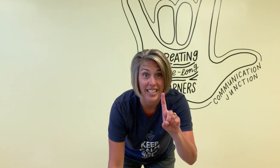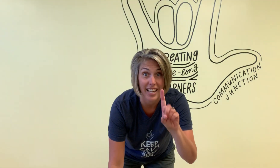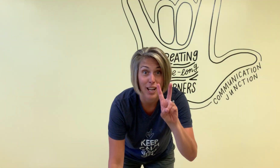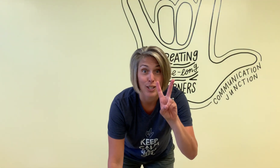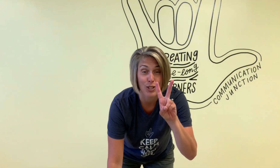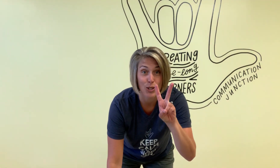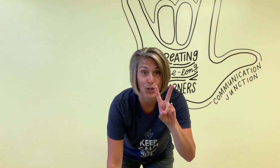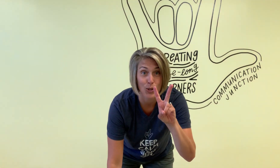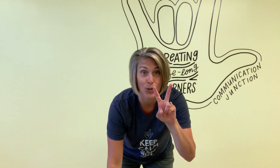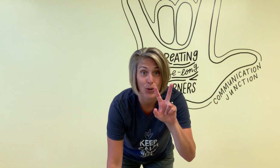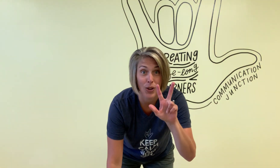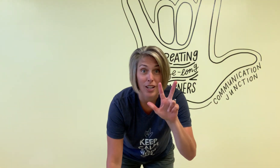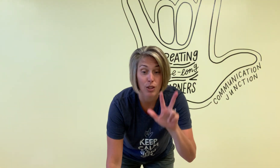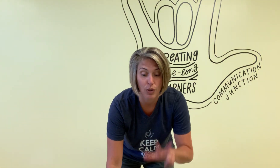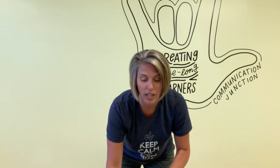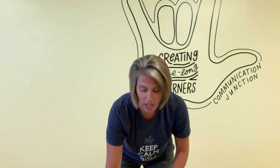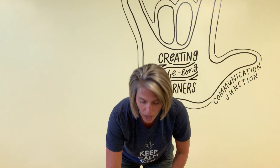1, 2, 3.